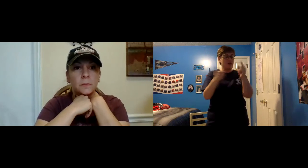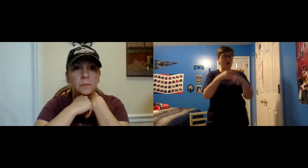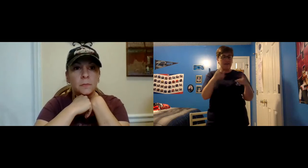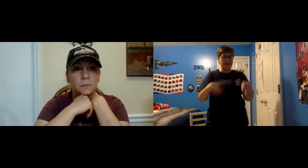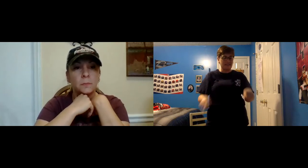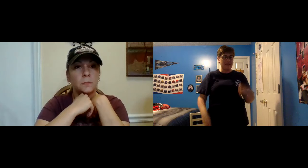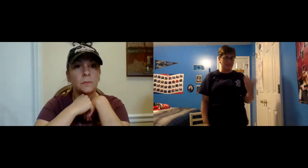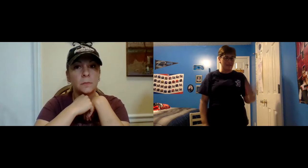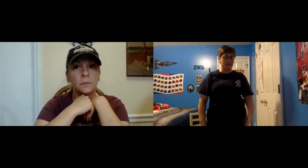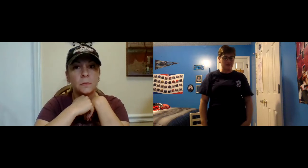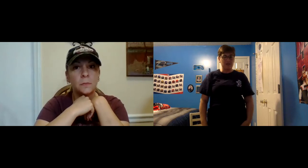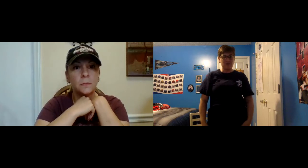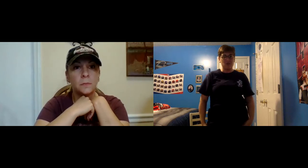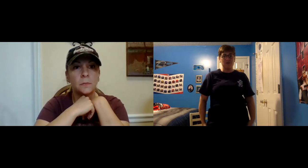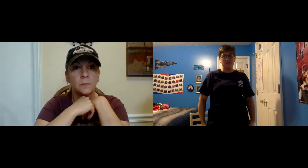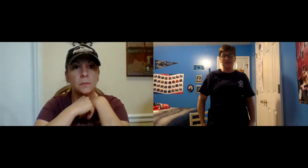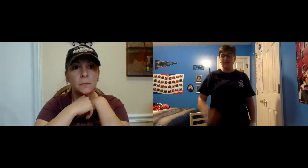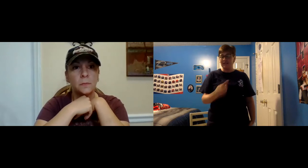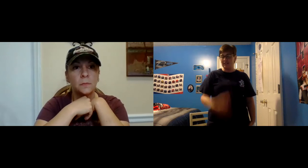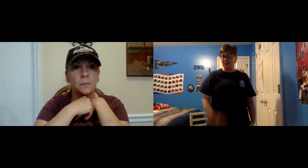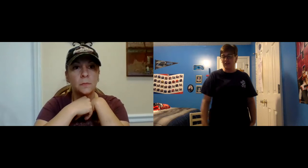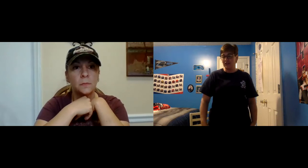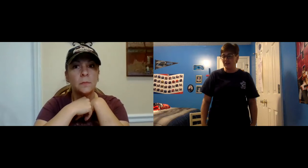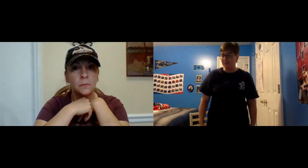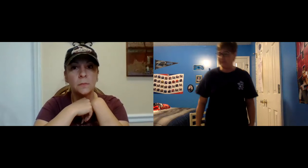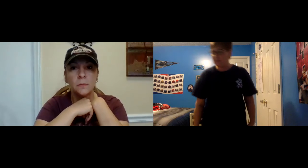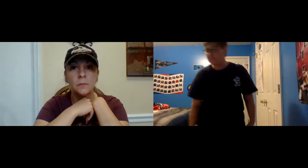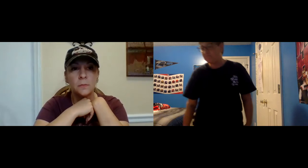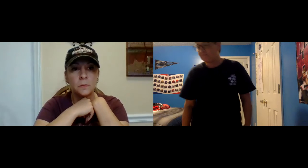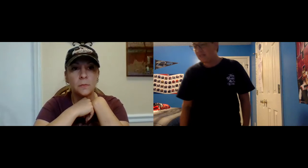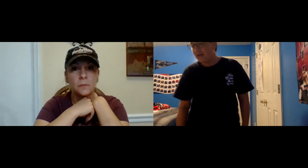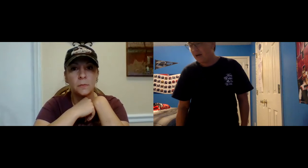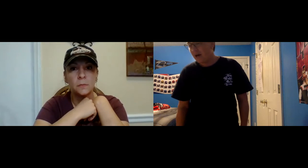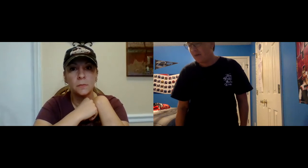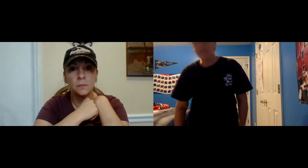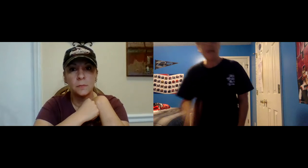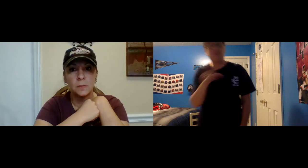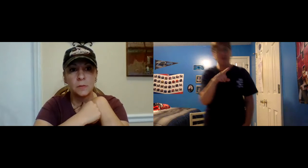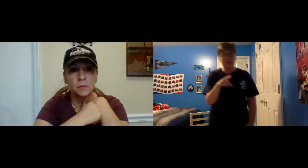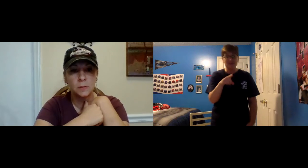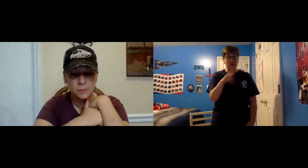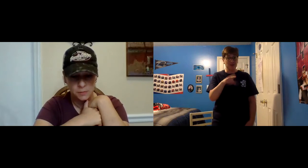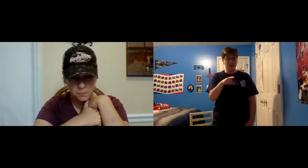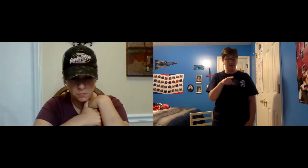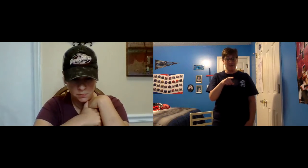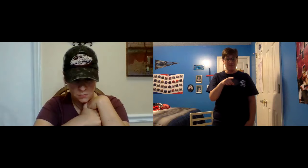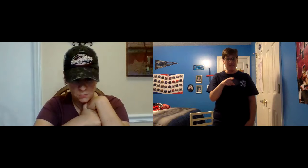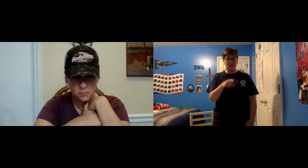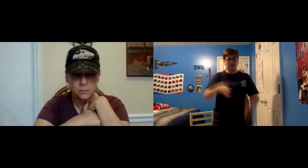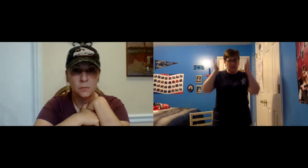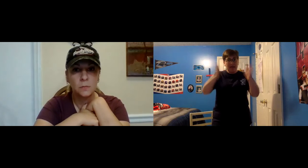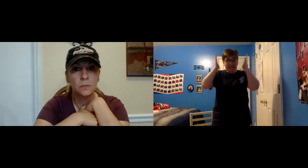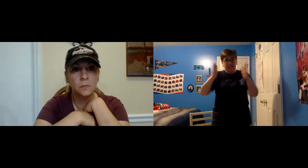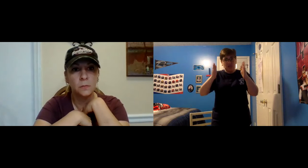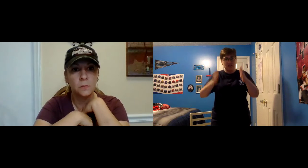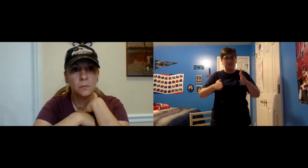and it's all in that same thing, like you're saying with the horses. That's a really good one. Yeah. Mm-hmm. And that one, you can get really emphatic too,